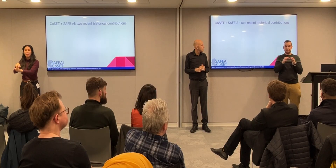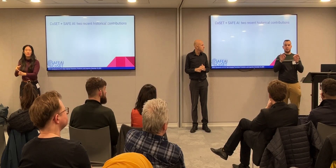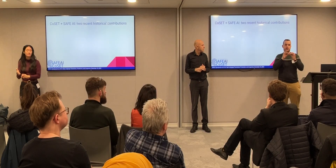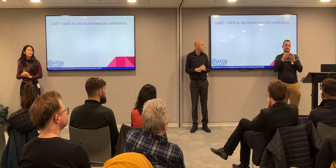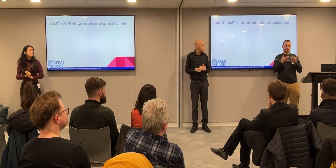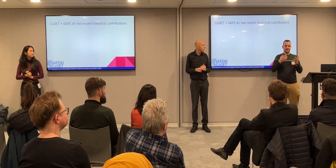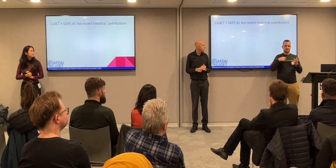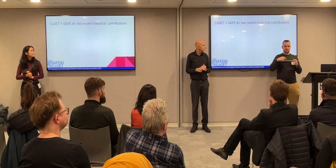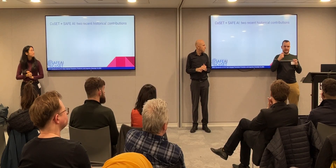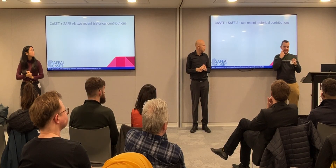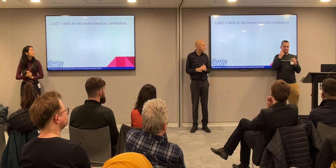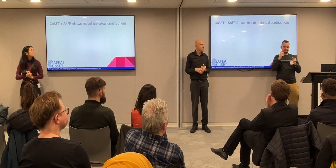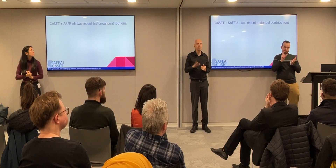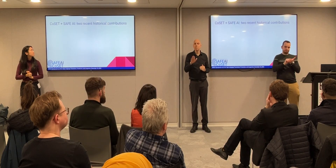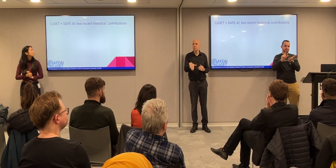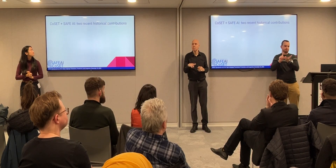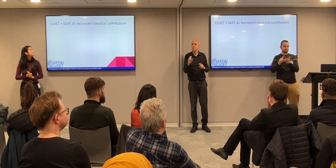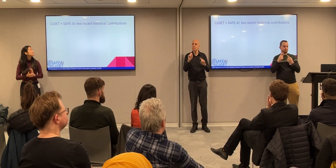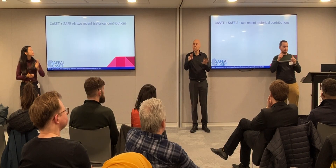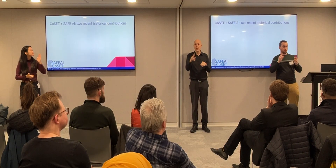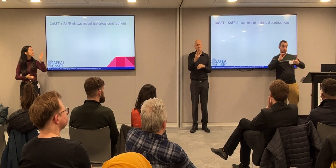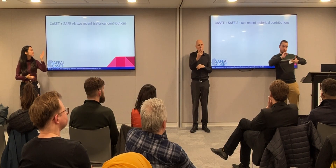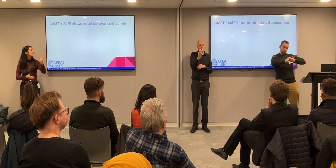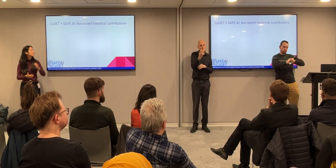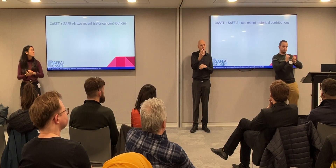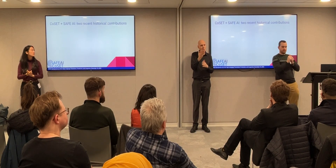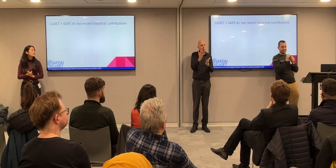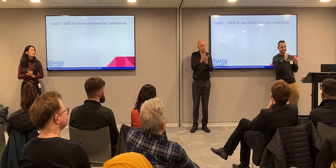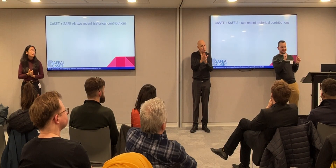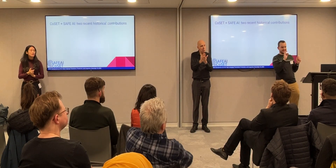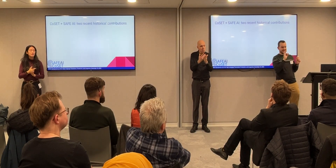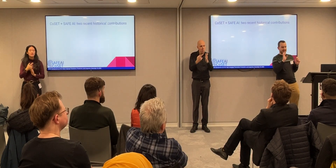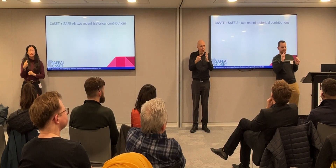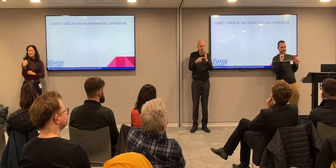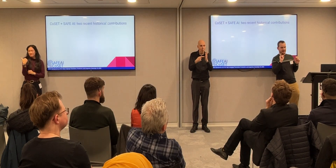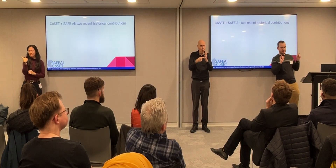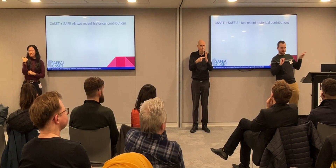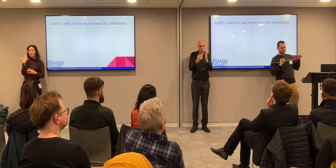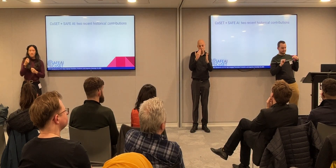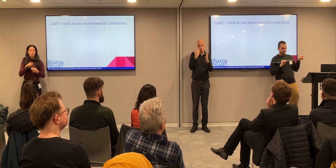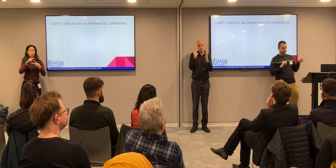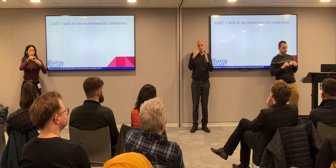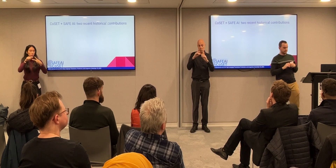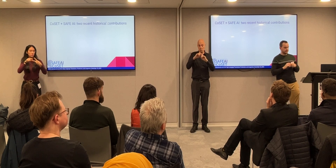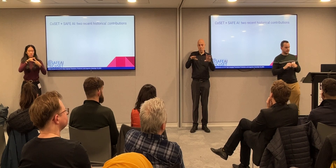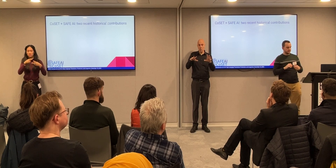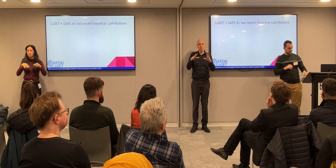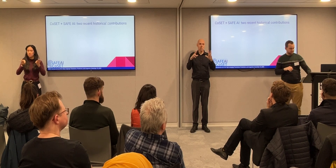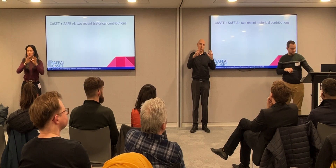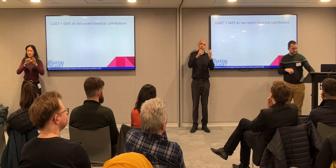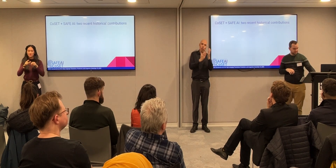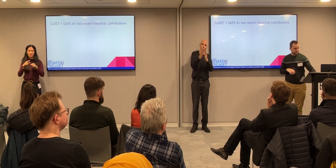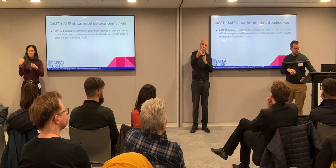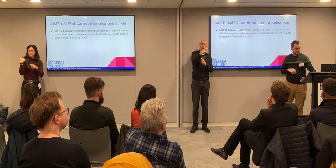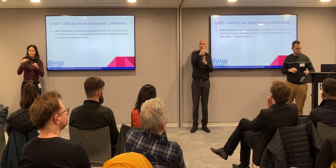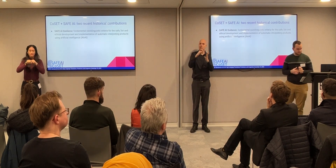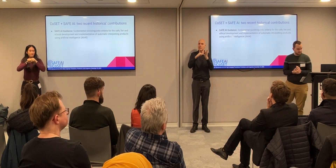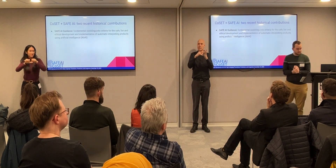Just going to discuss two different important things that we have recently put out there with Safe AI.